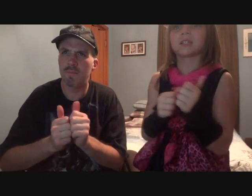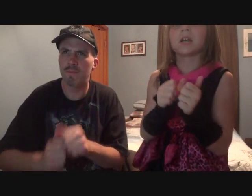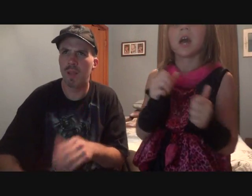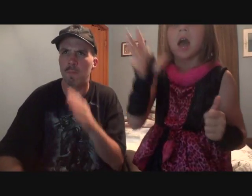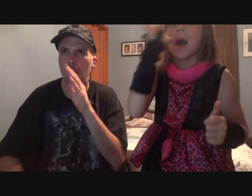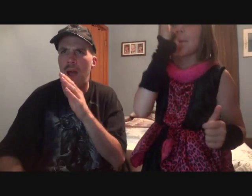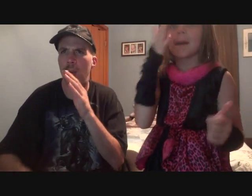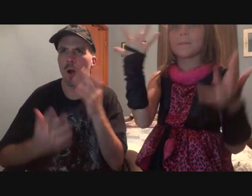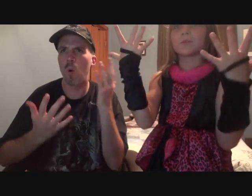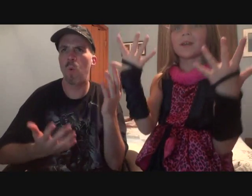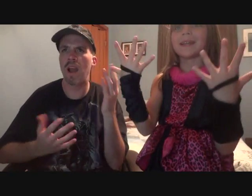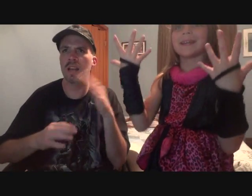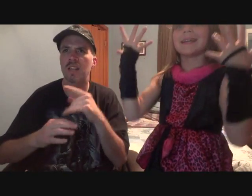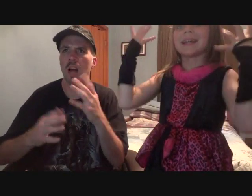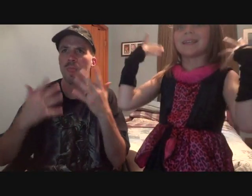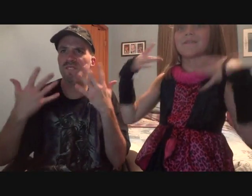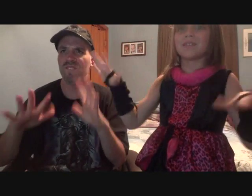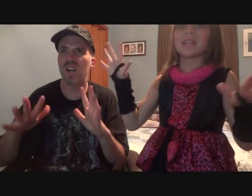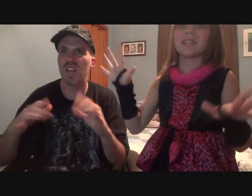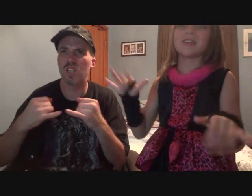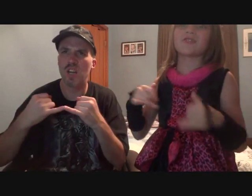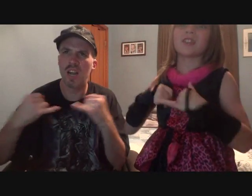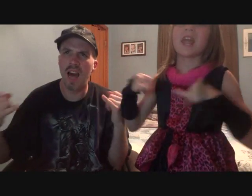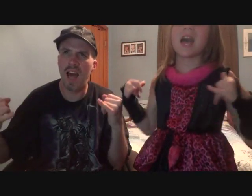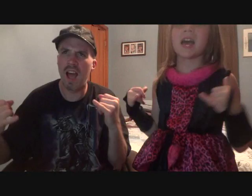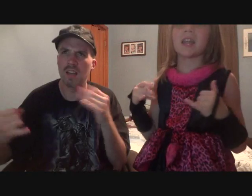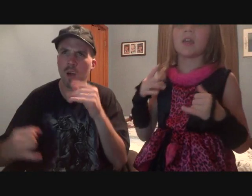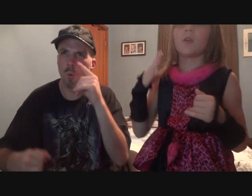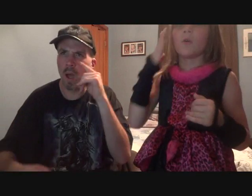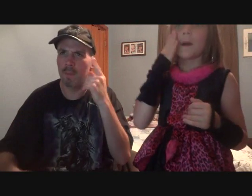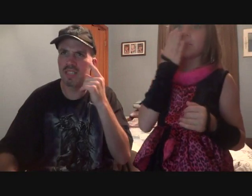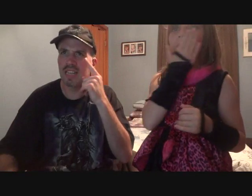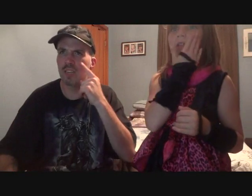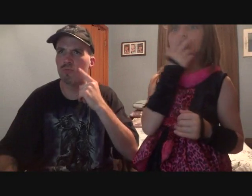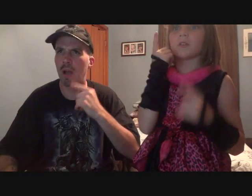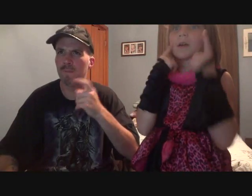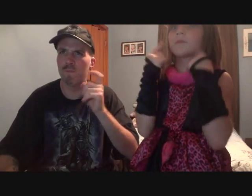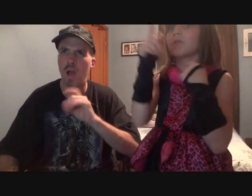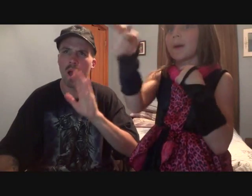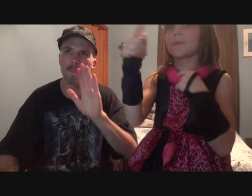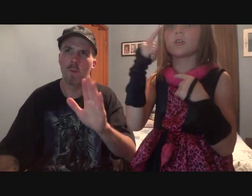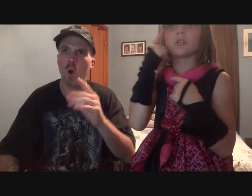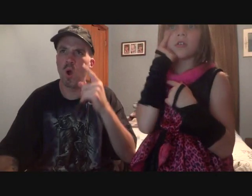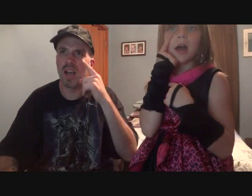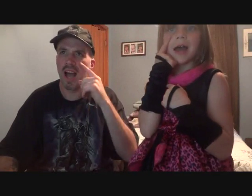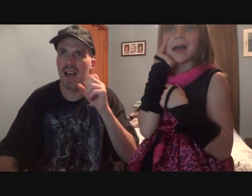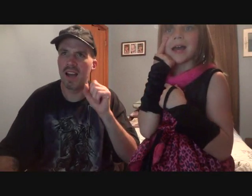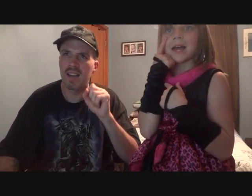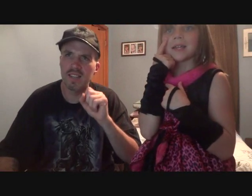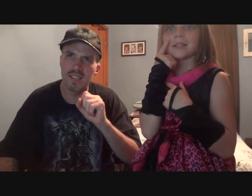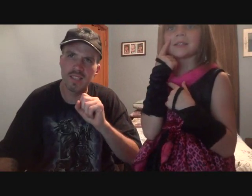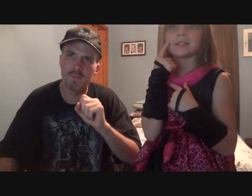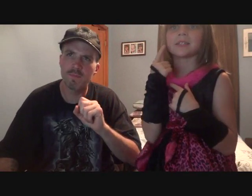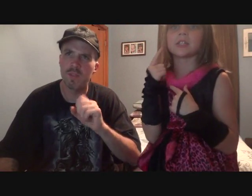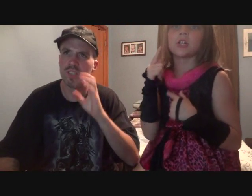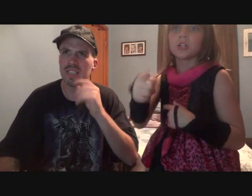Mama's waiting at the finish line And watched the teardrops from her eyes She